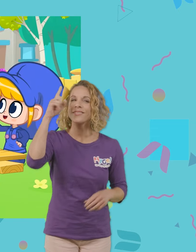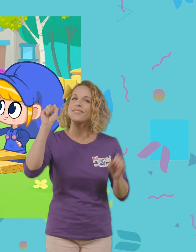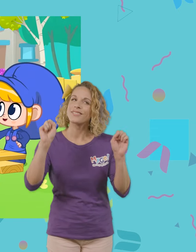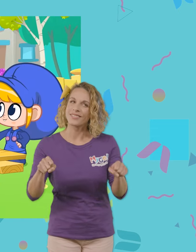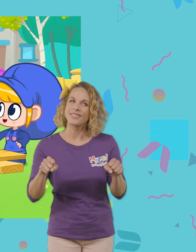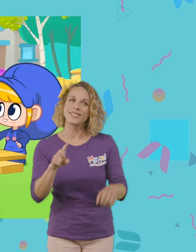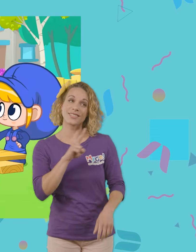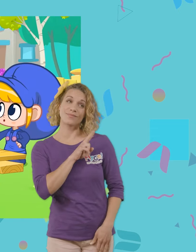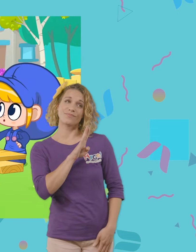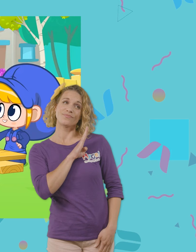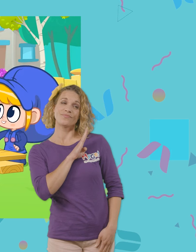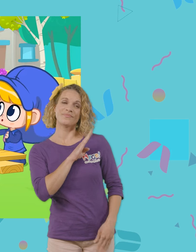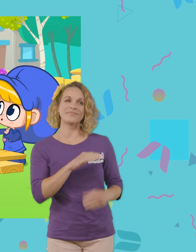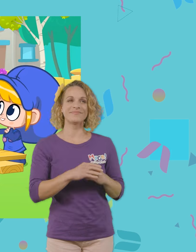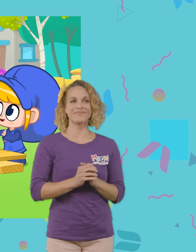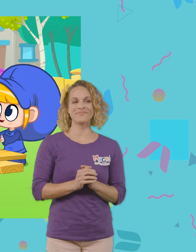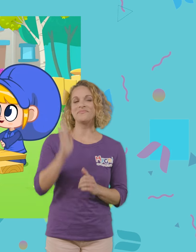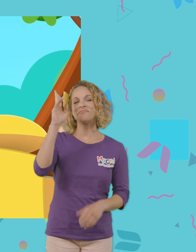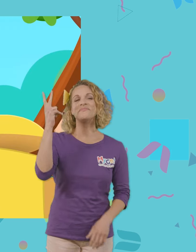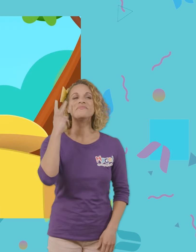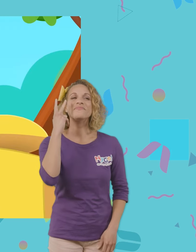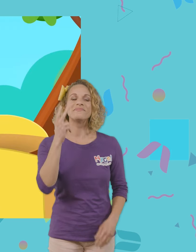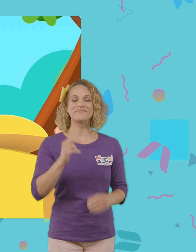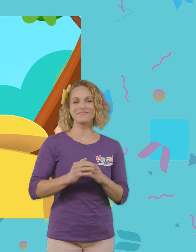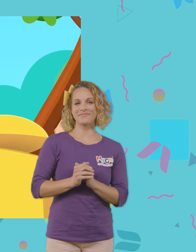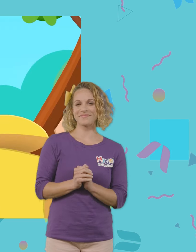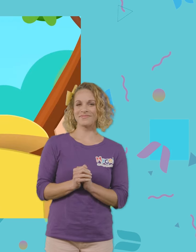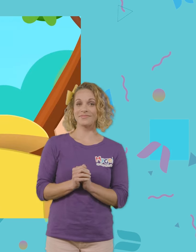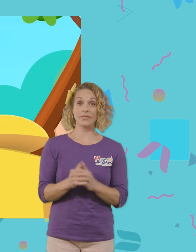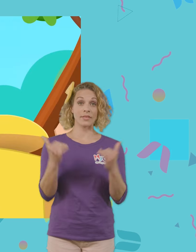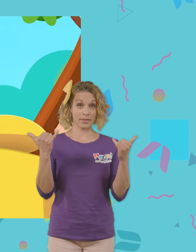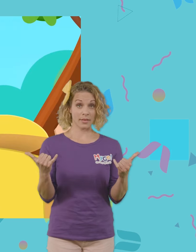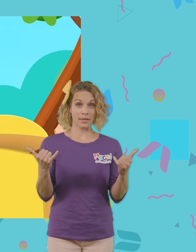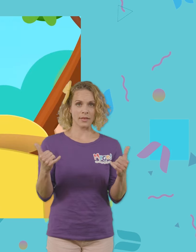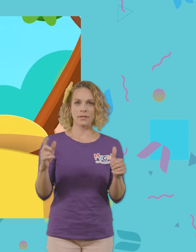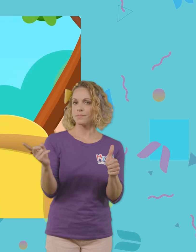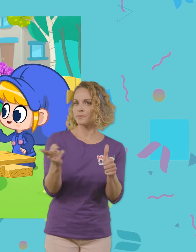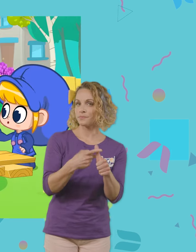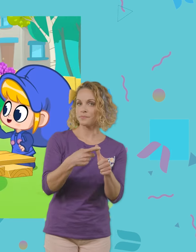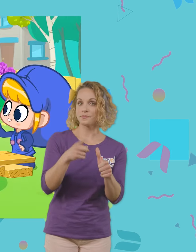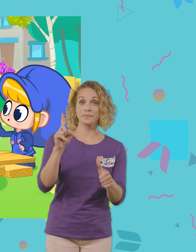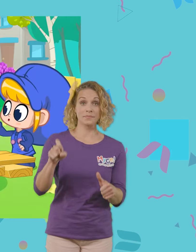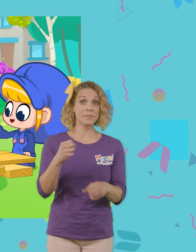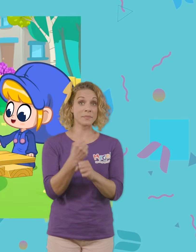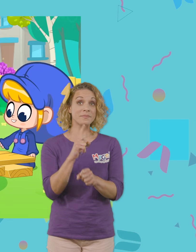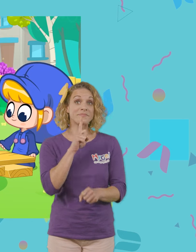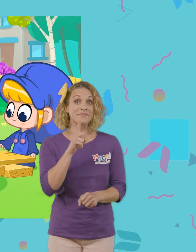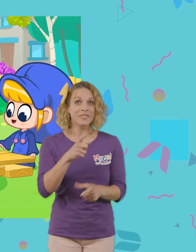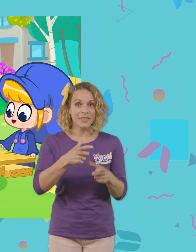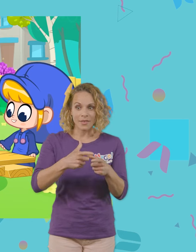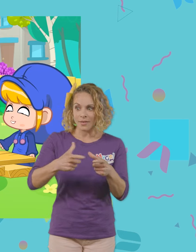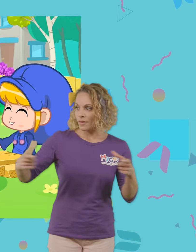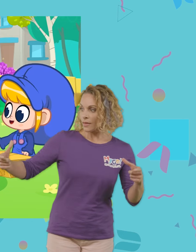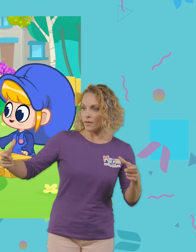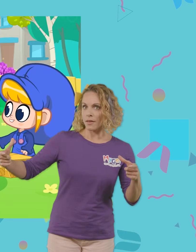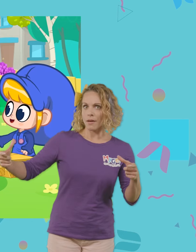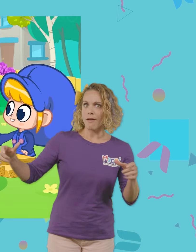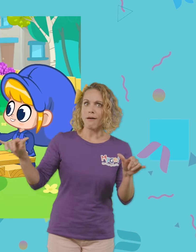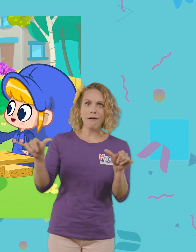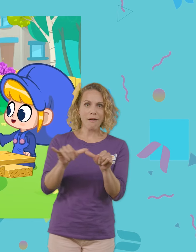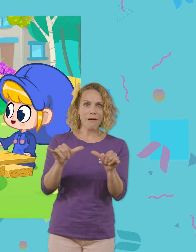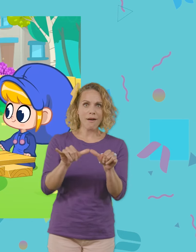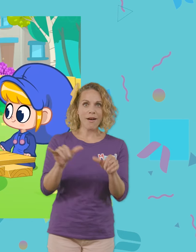it, Mr. Vanderboos. You'll see. Huh. Now, first we need to make sure all the planks are